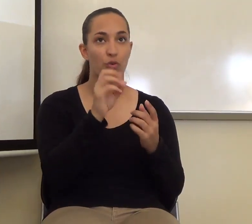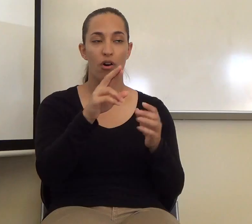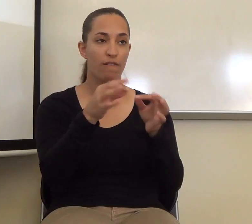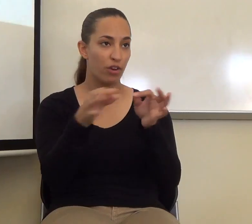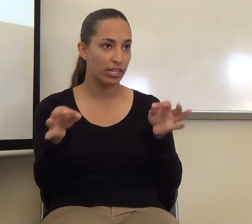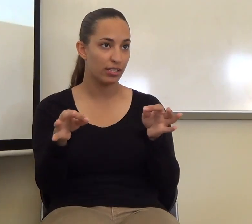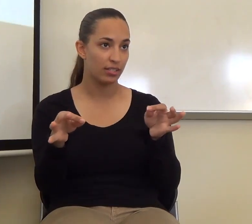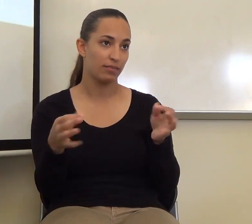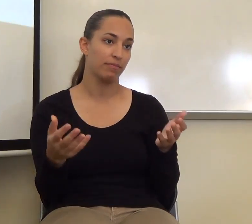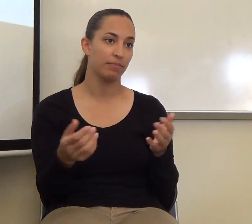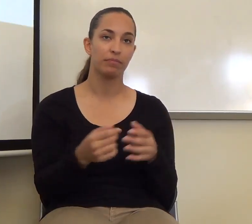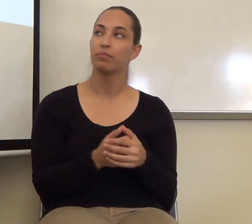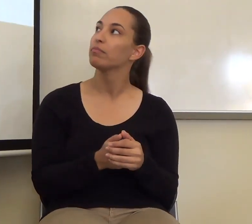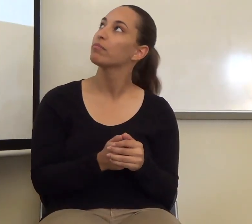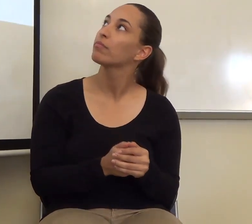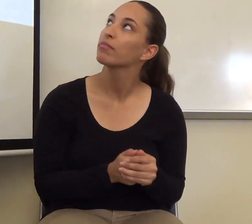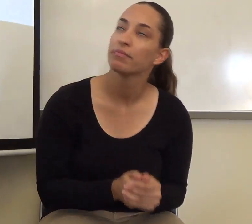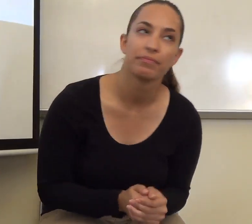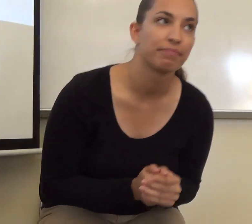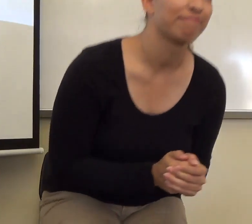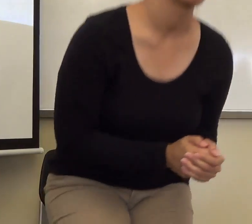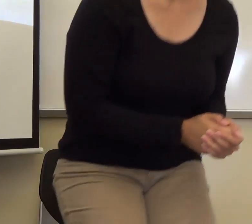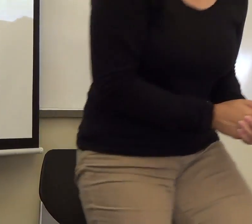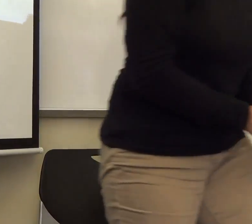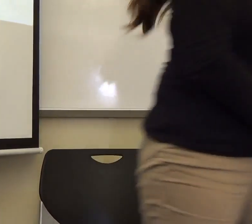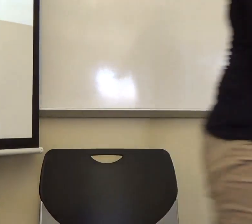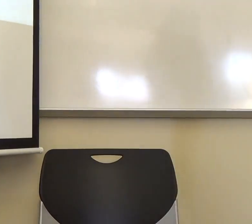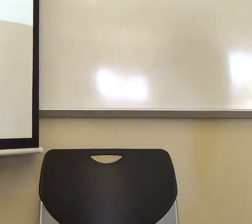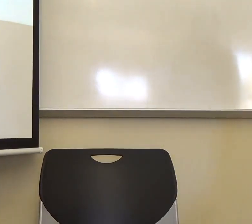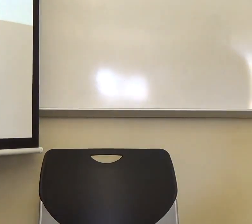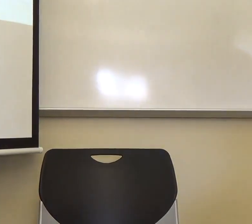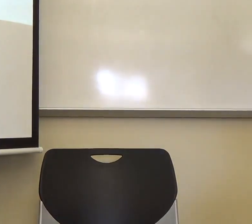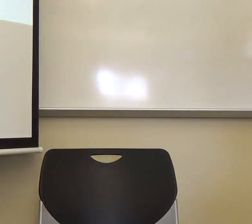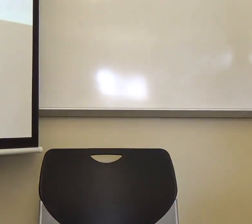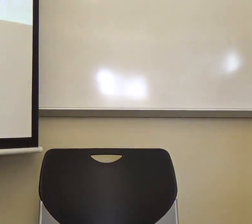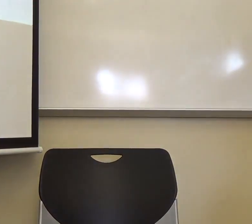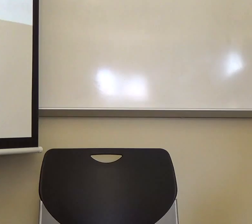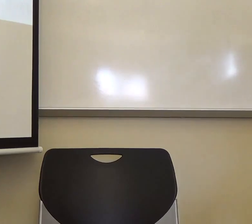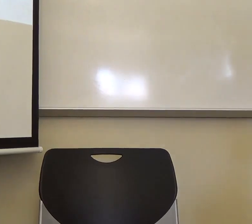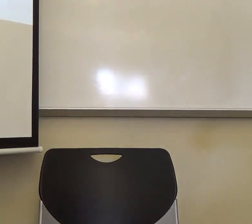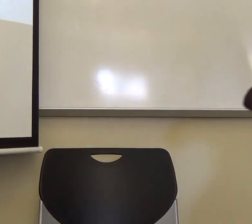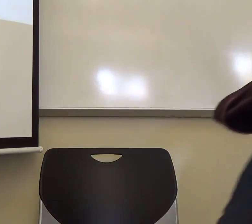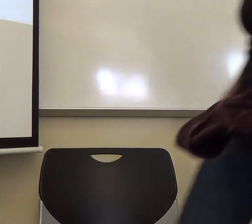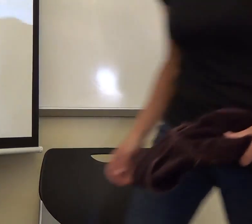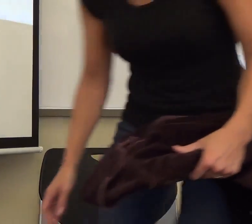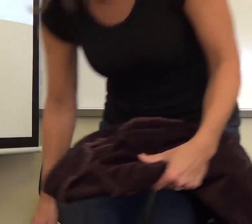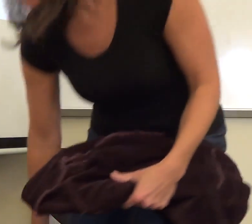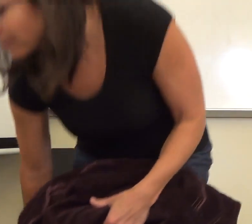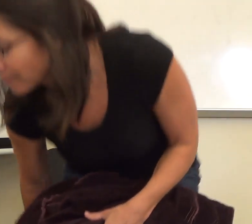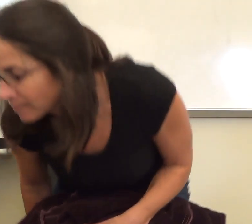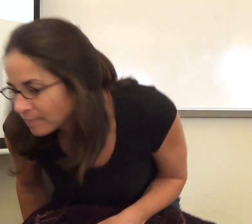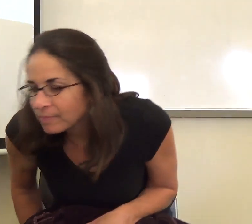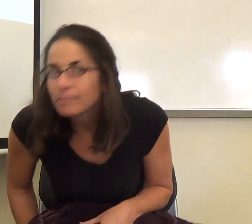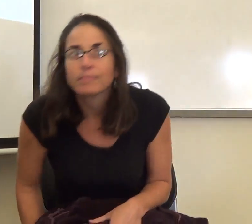unusual title, like one seat at a time, I would like you to kind of try to figure